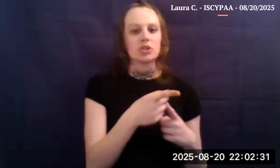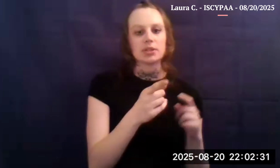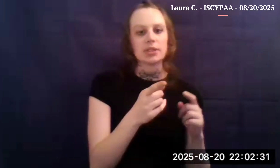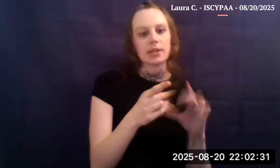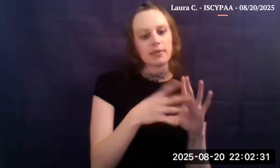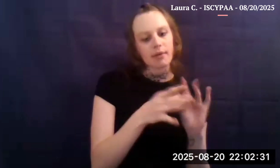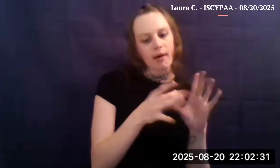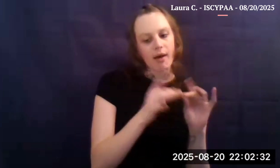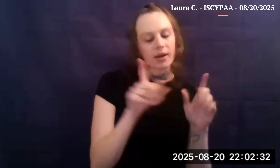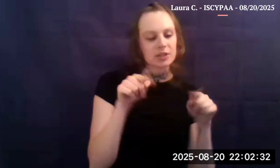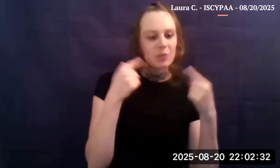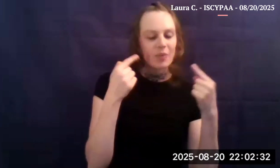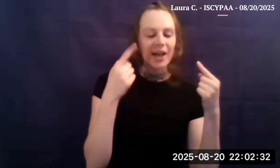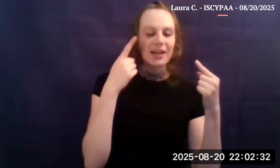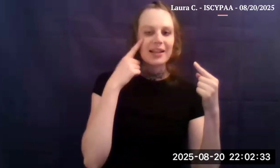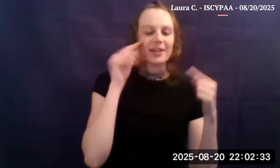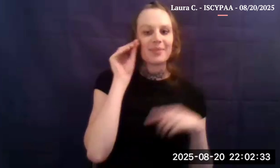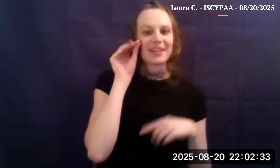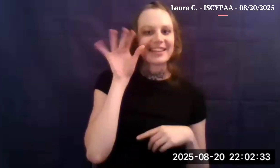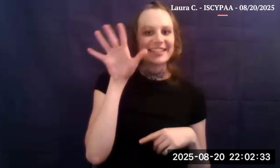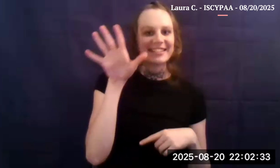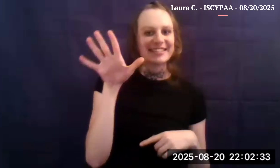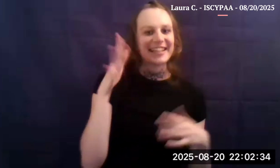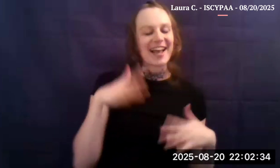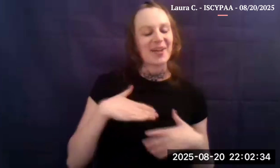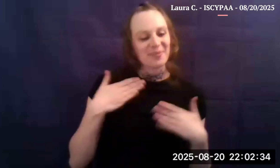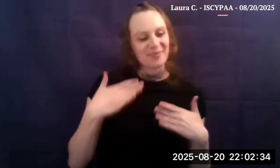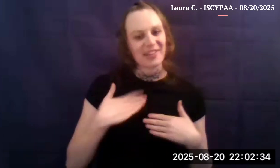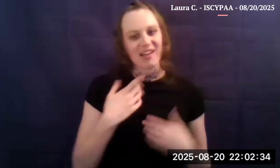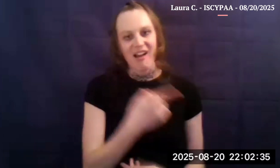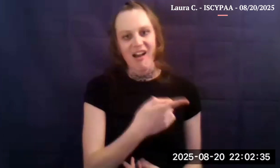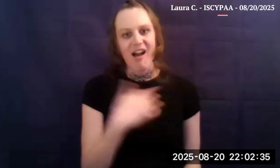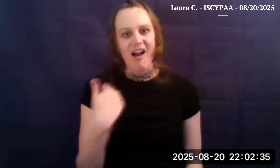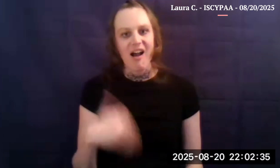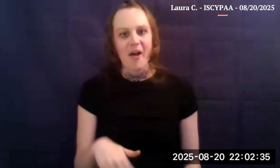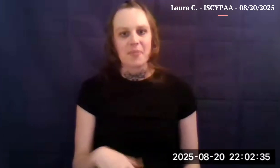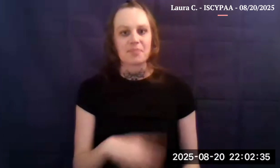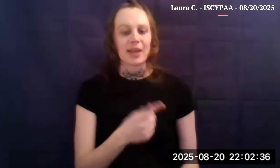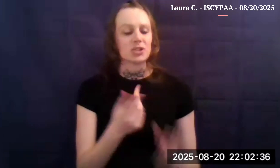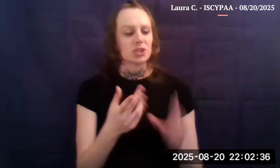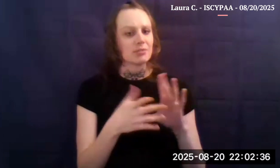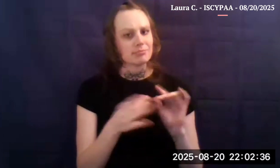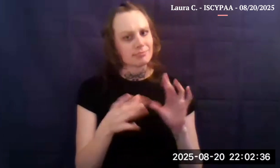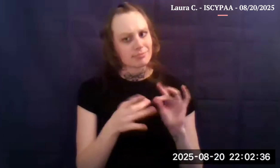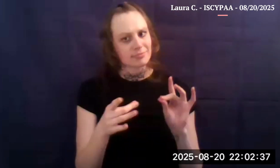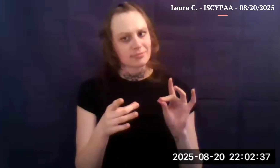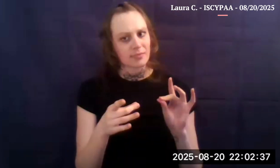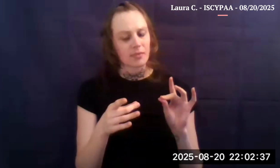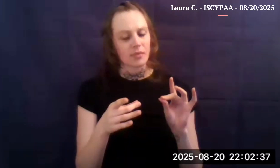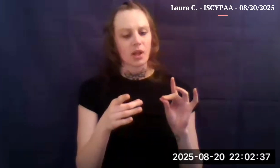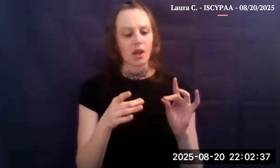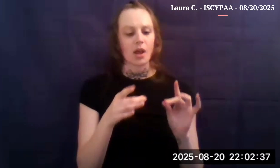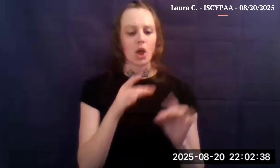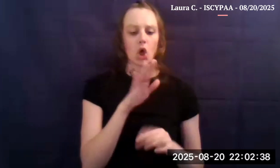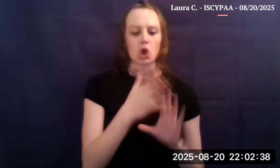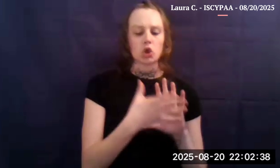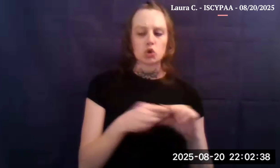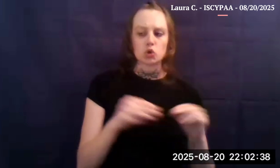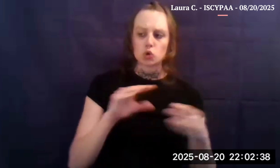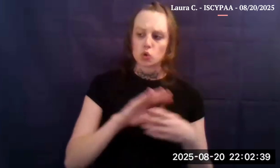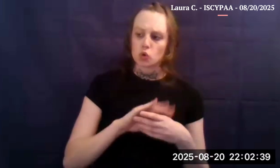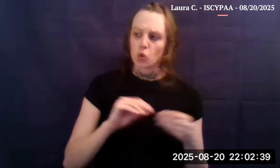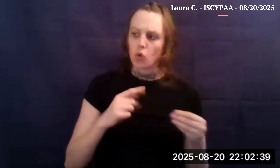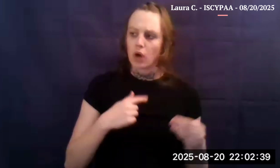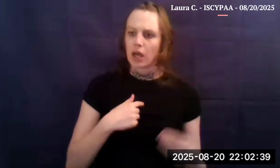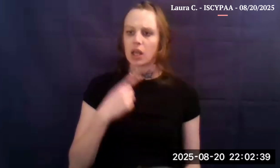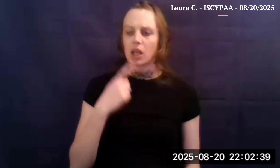light shone from her eyes. And as she's telling her story, like pieces of her story started to hit me. And it's